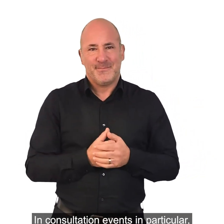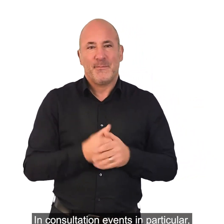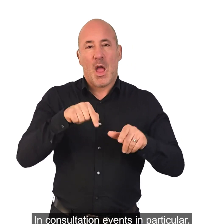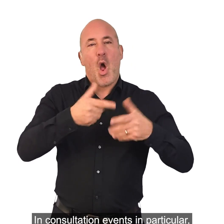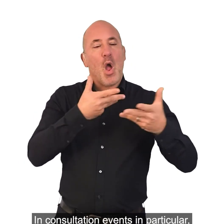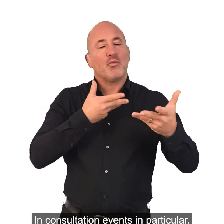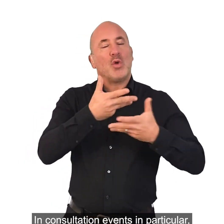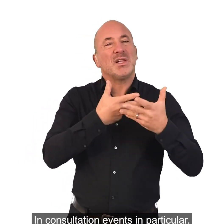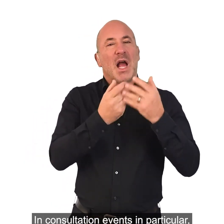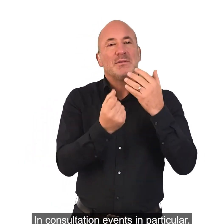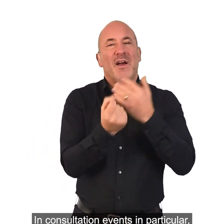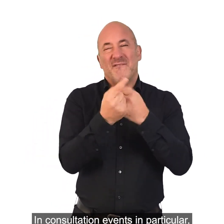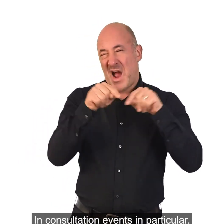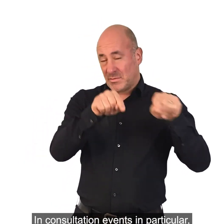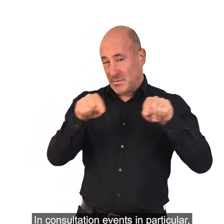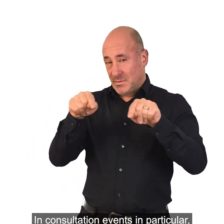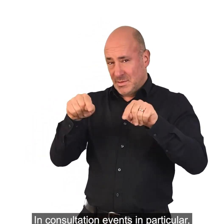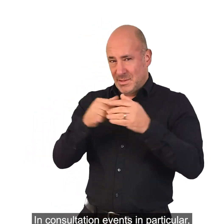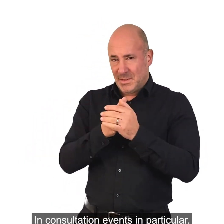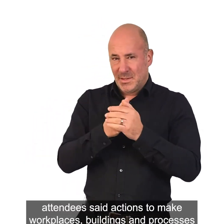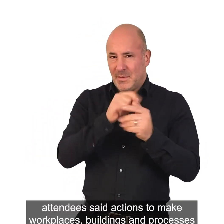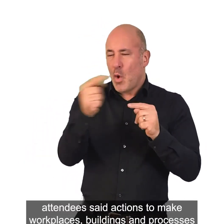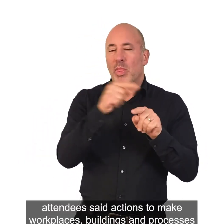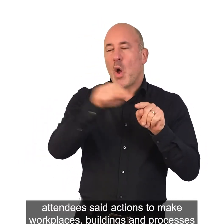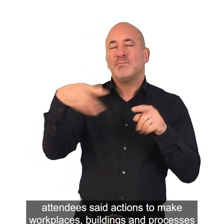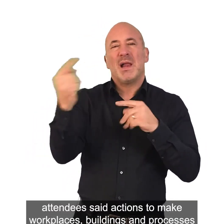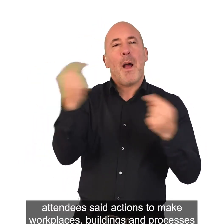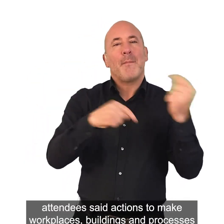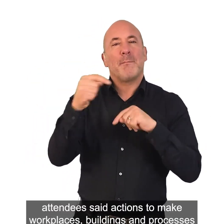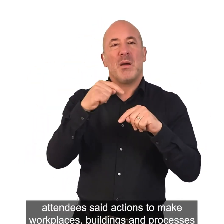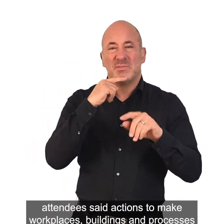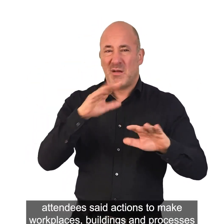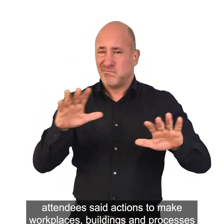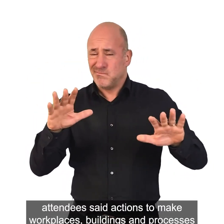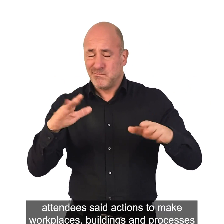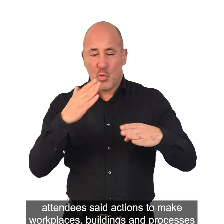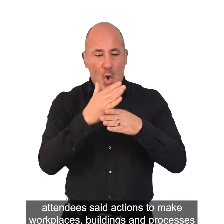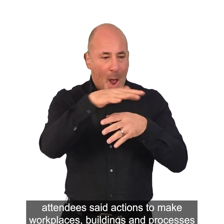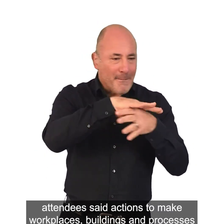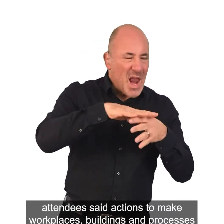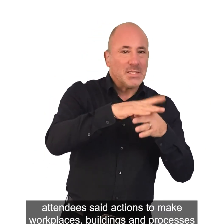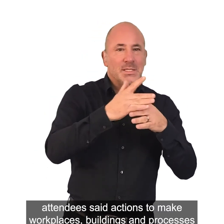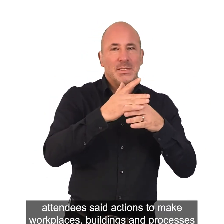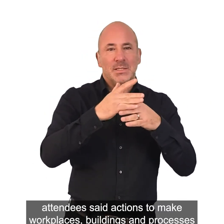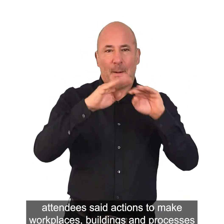In consultation events in particular, attendees said actions to make workplaces, buildings and